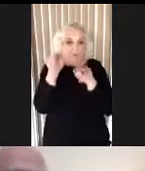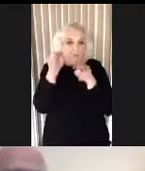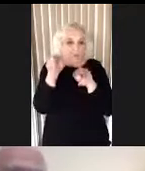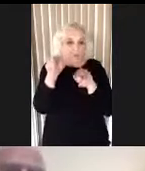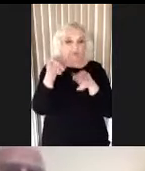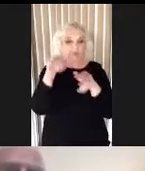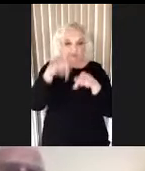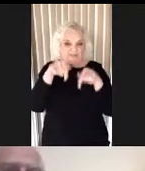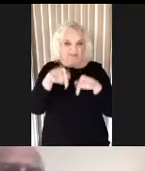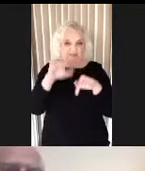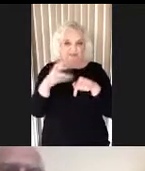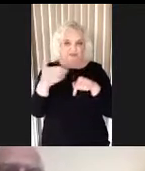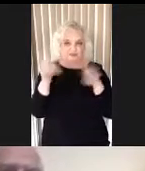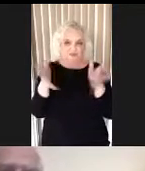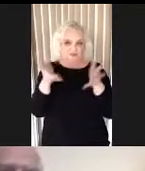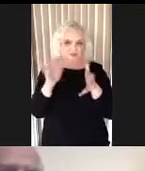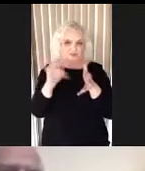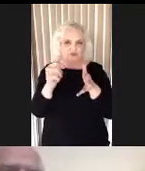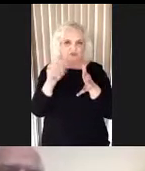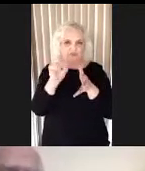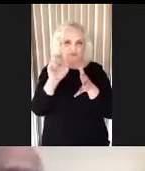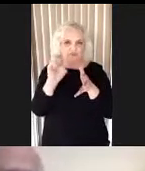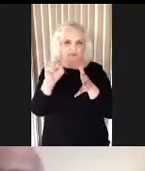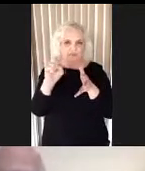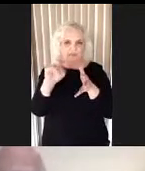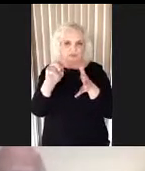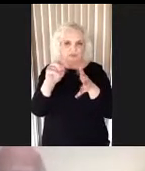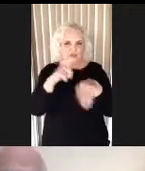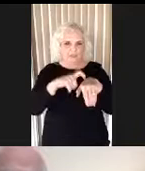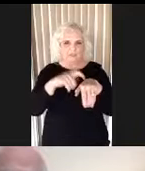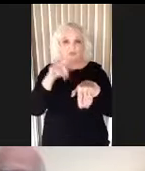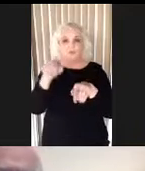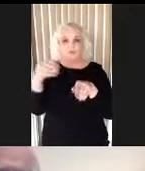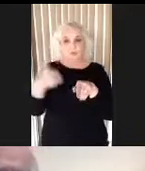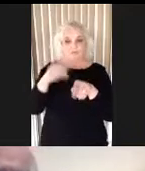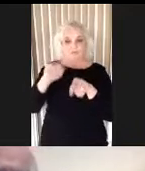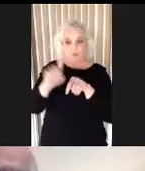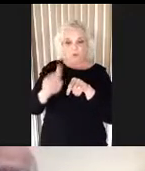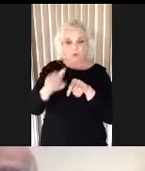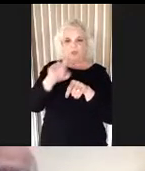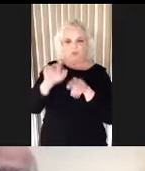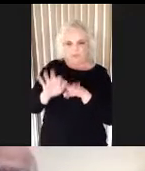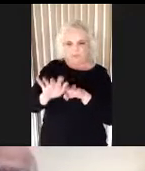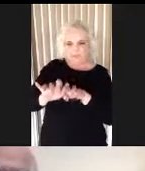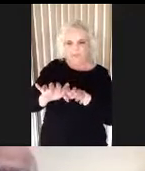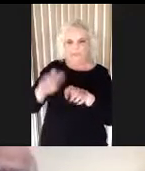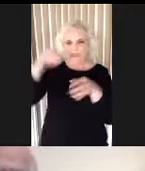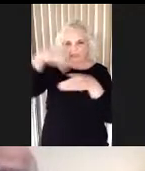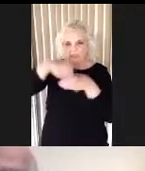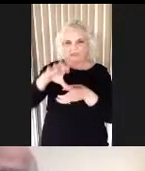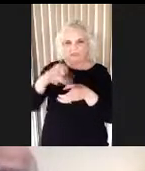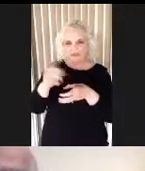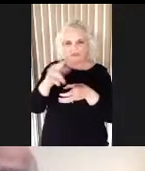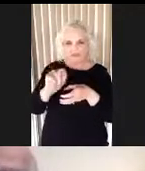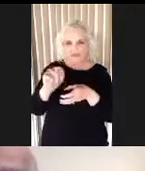chat session. So if you have questions, you can type in the chat at any time, and they're going to monitor that